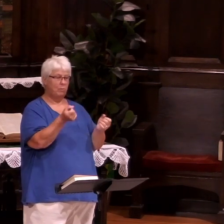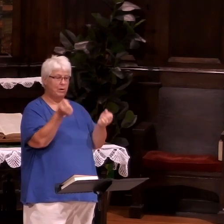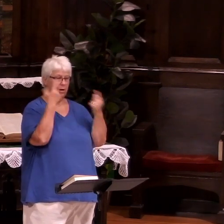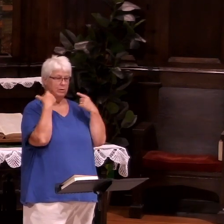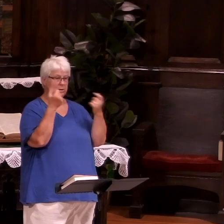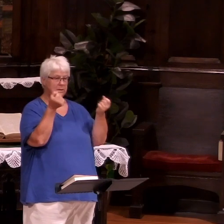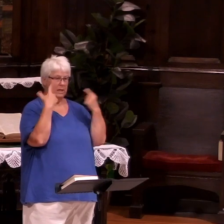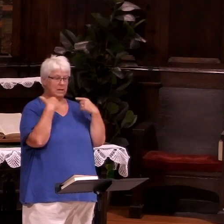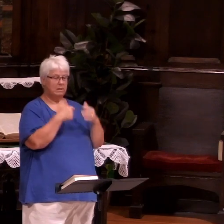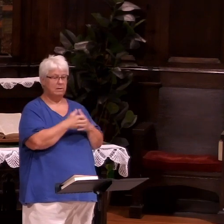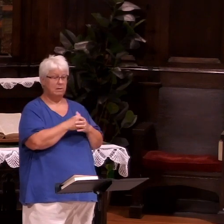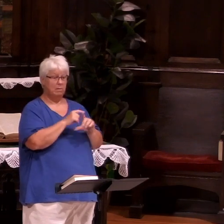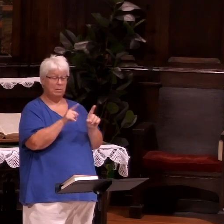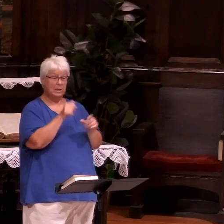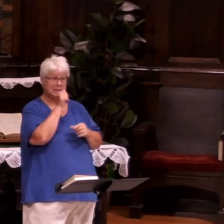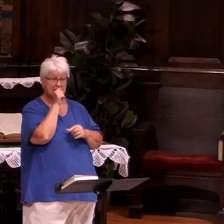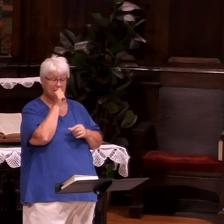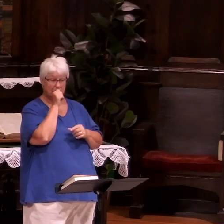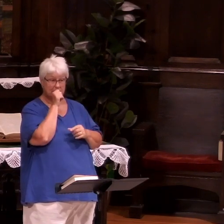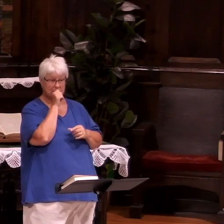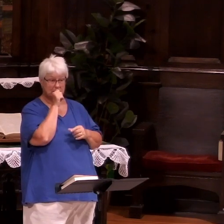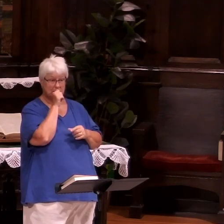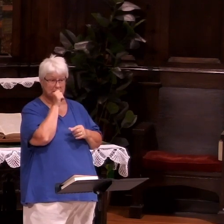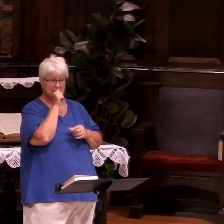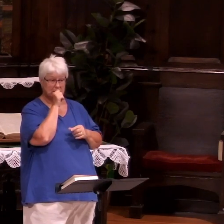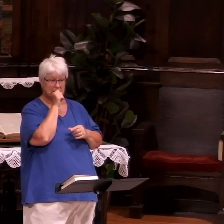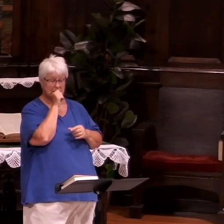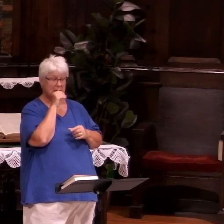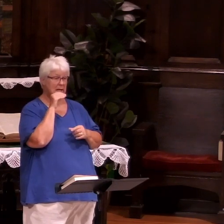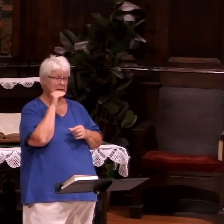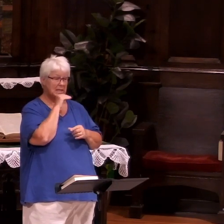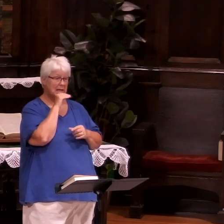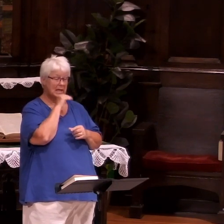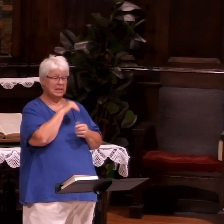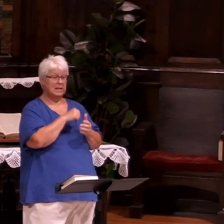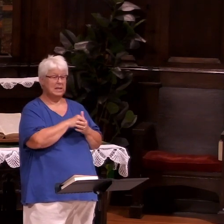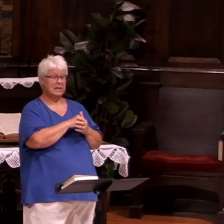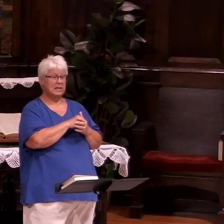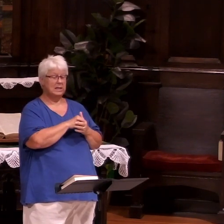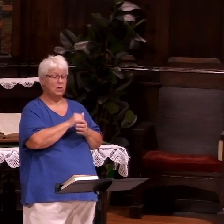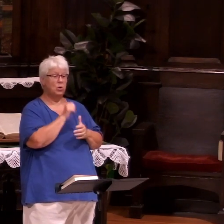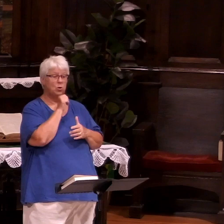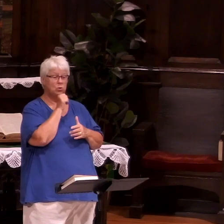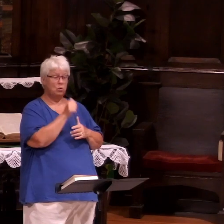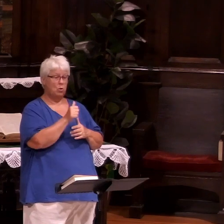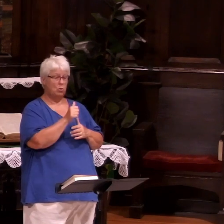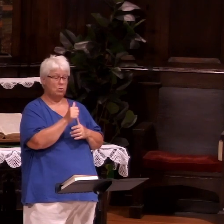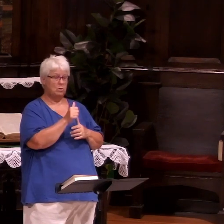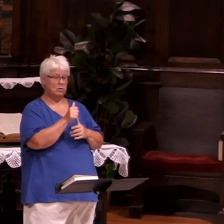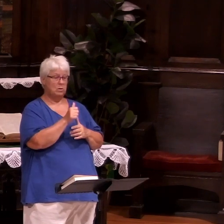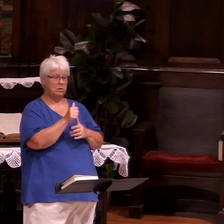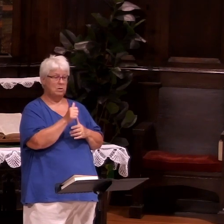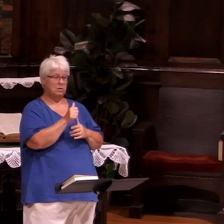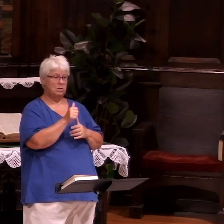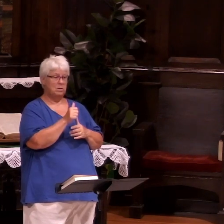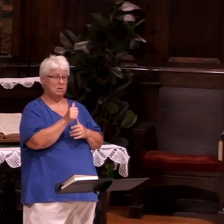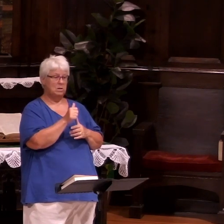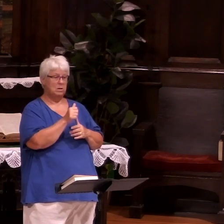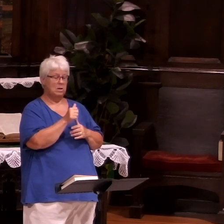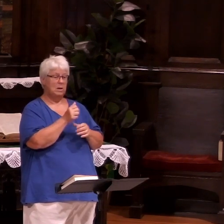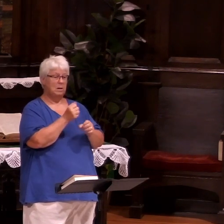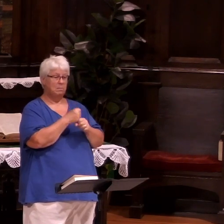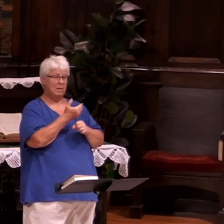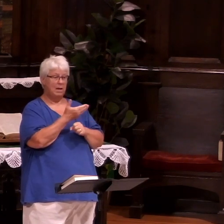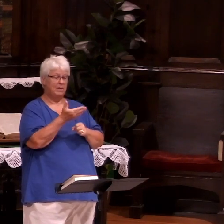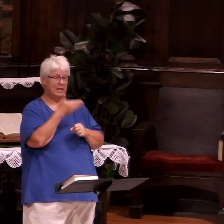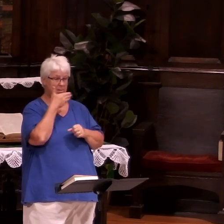But secrets and lying don't ever make